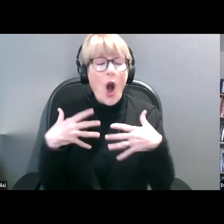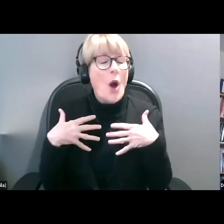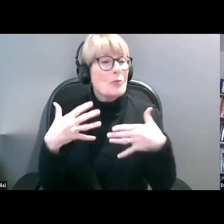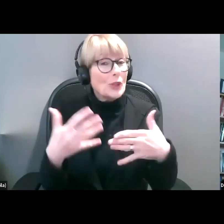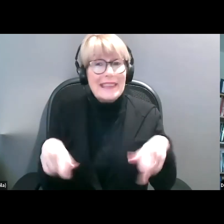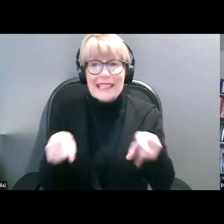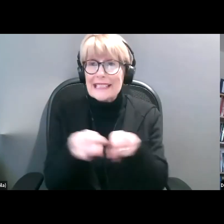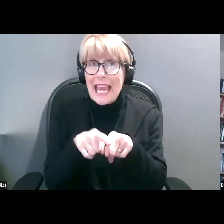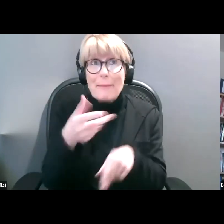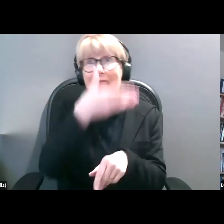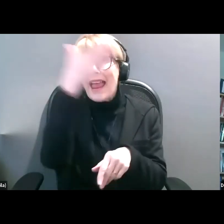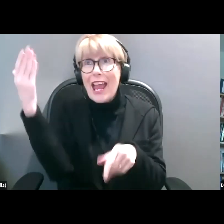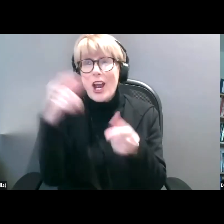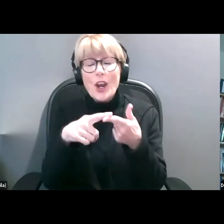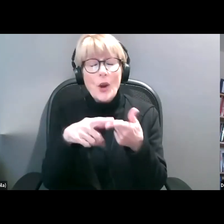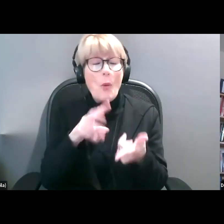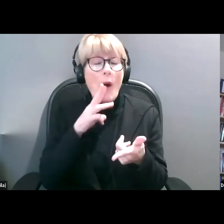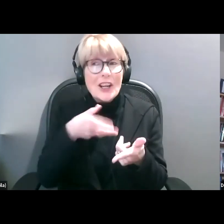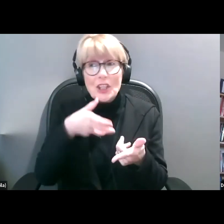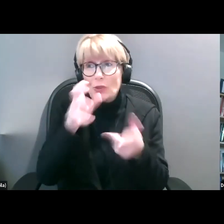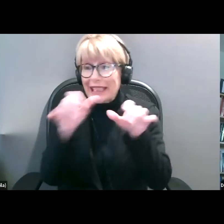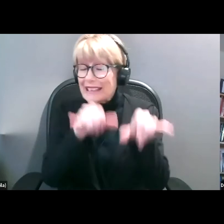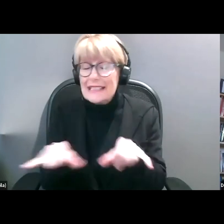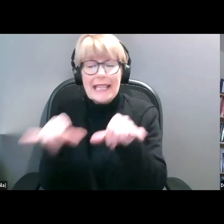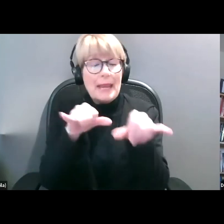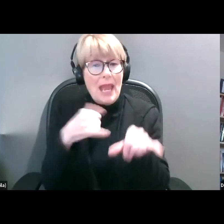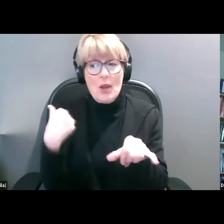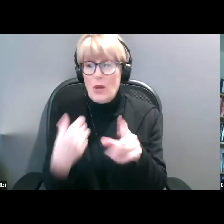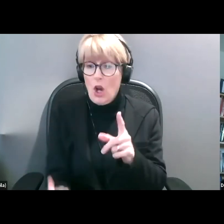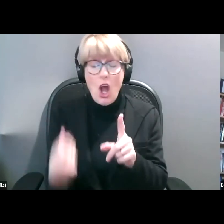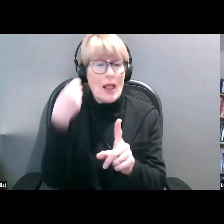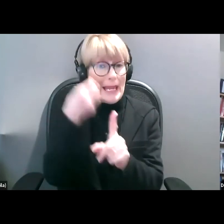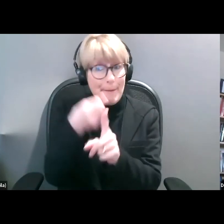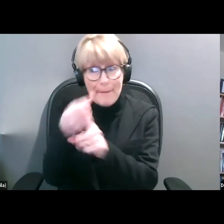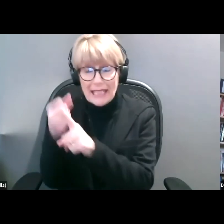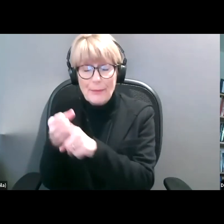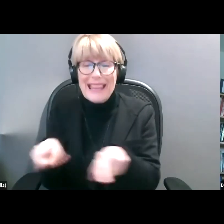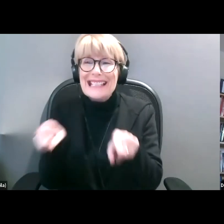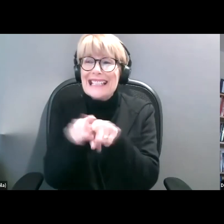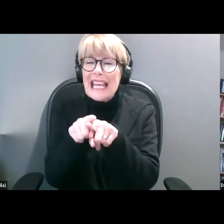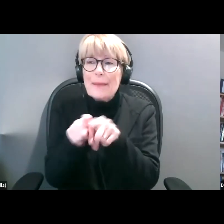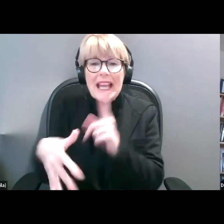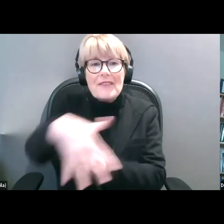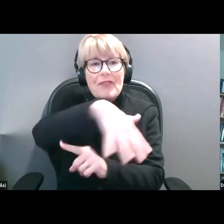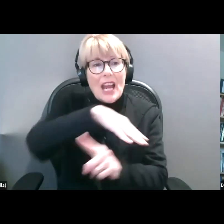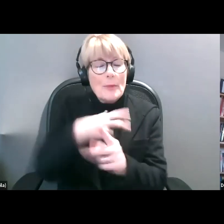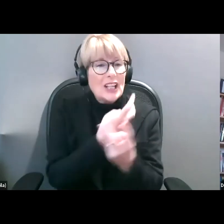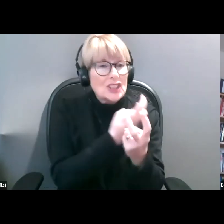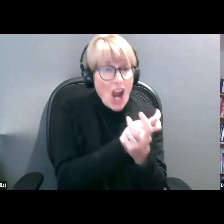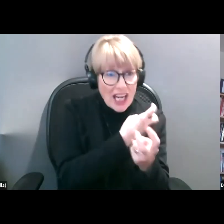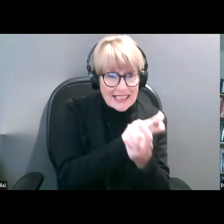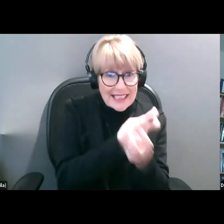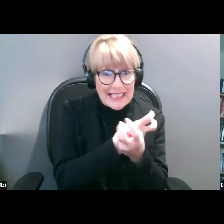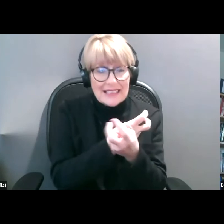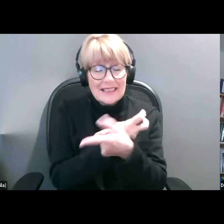the same water, and are all impacted by the same environmental toxins. We're all impacted by